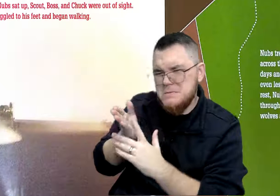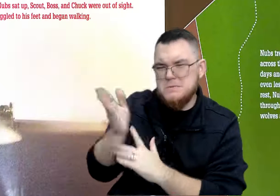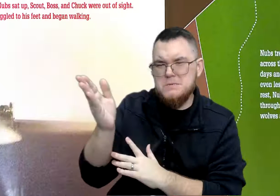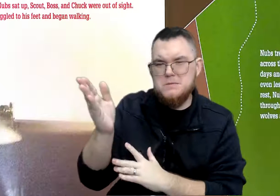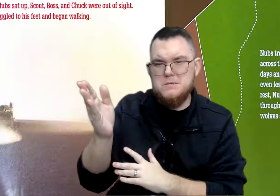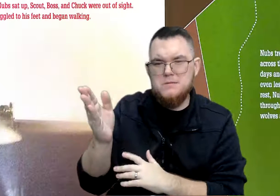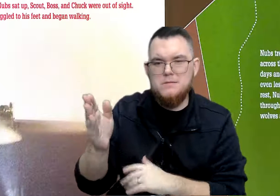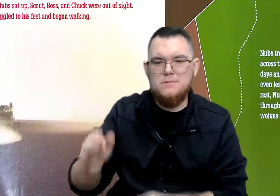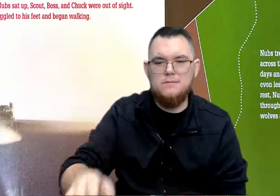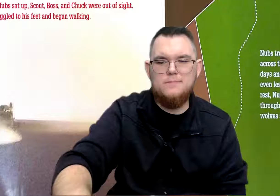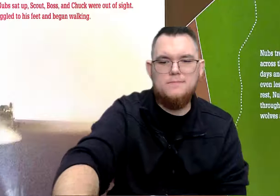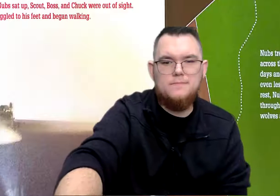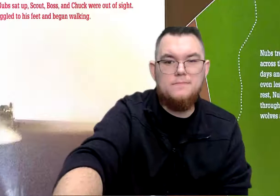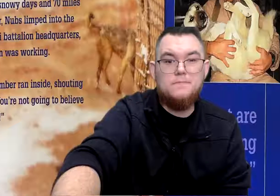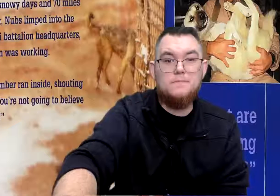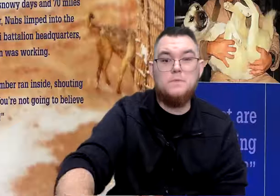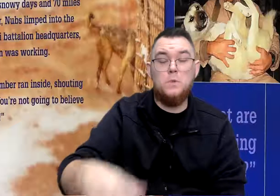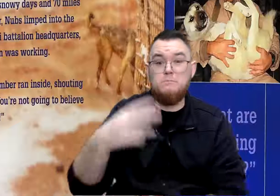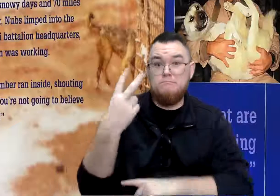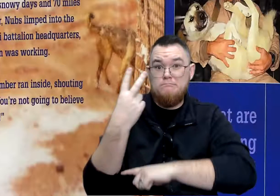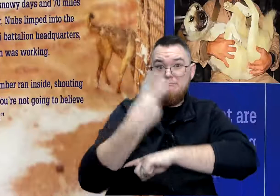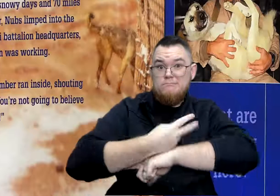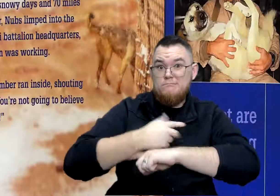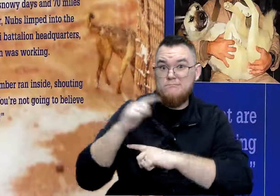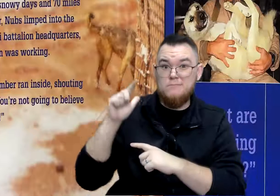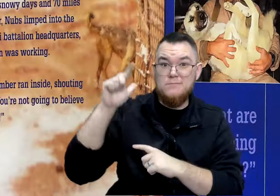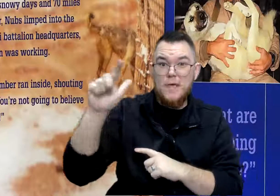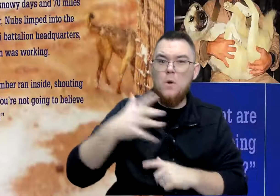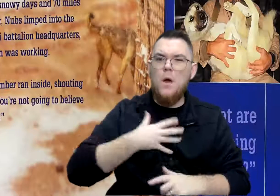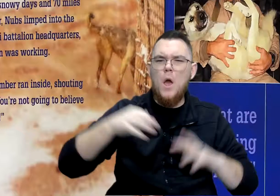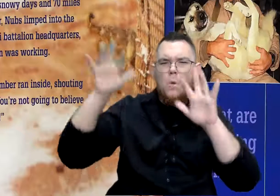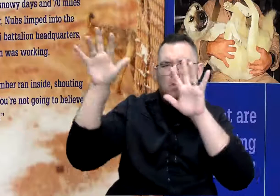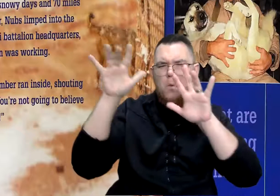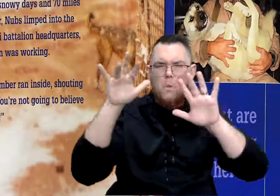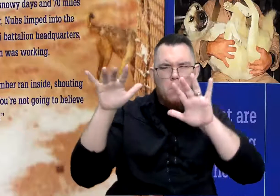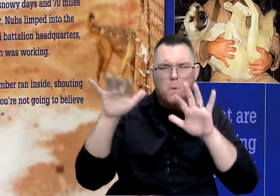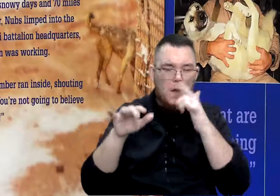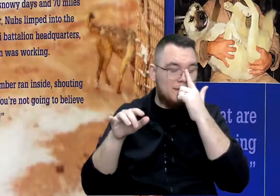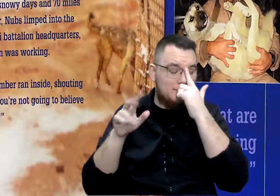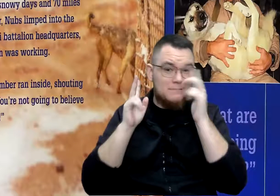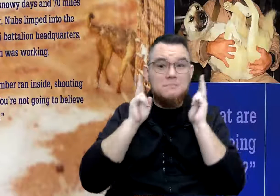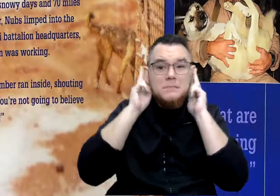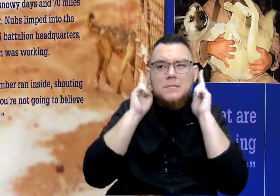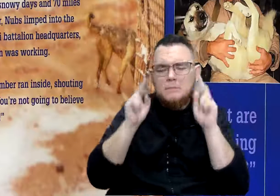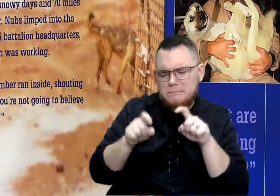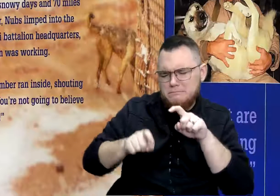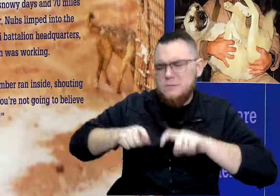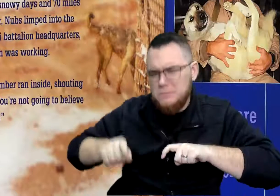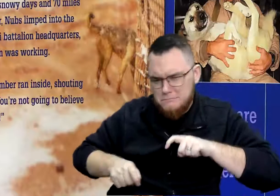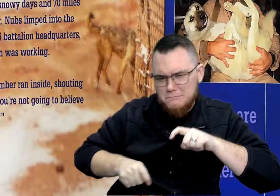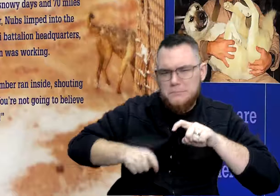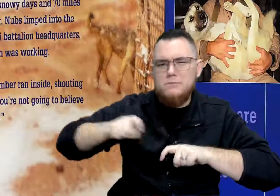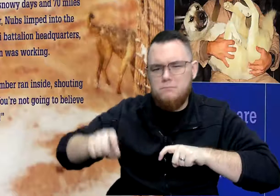2 snowy days and 70 miles later, Nubs limped into the Iraqi battalion headquarters, where Brian was